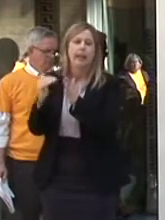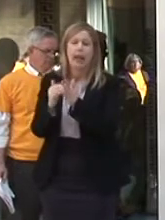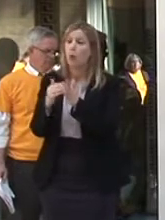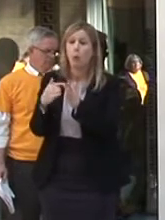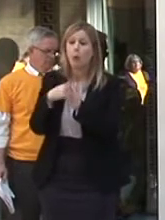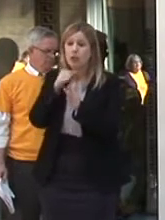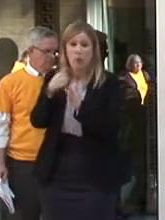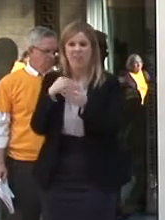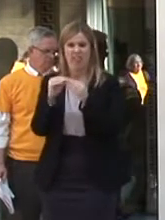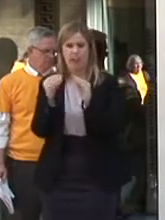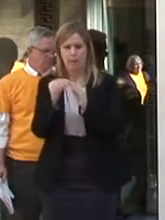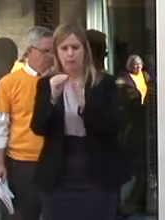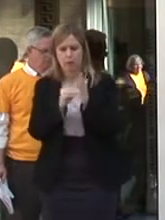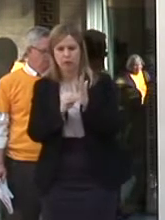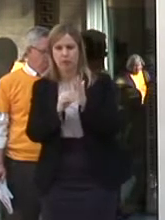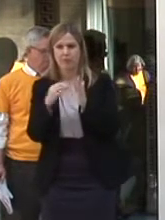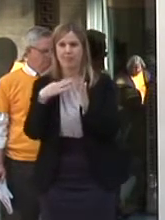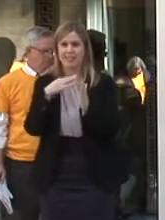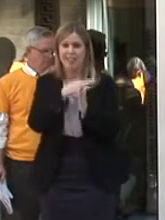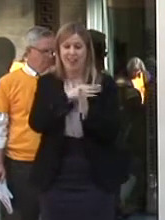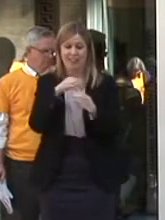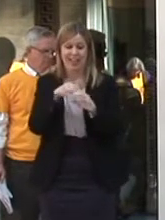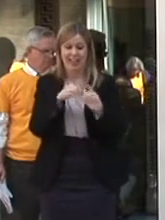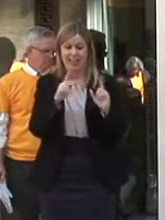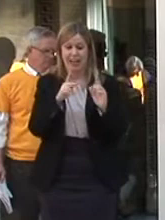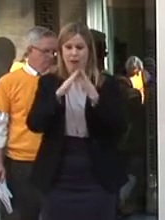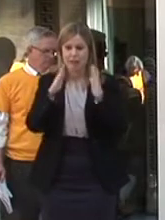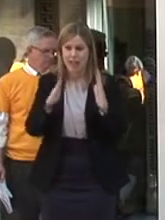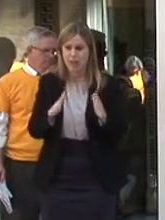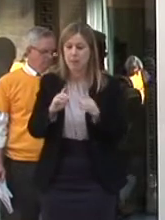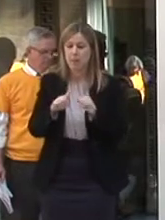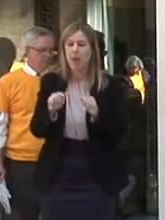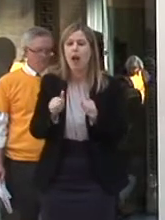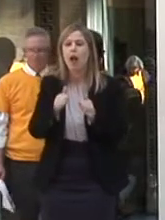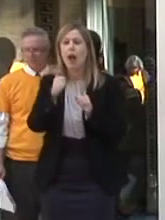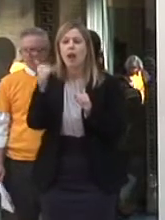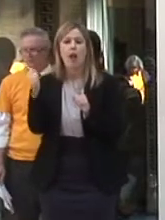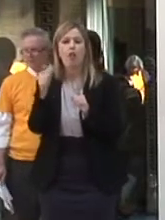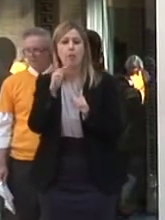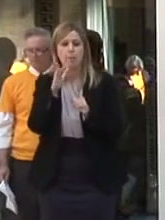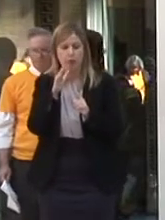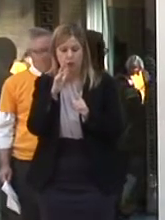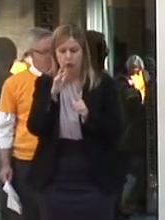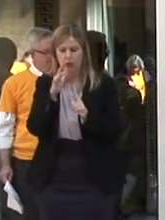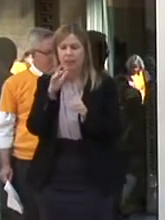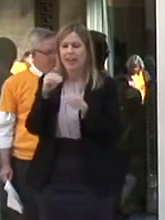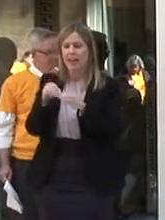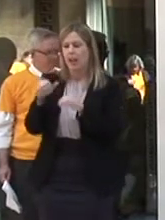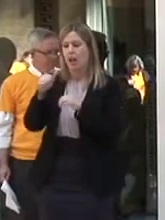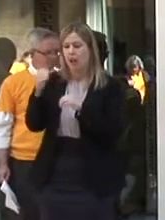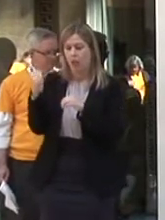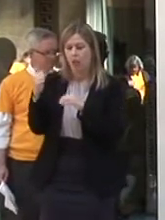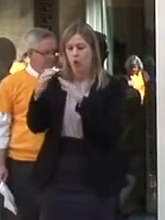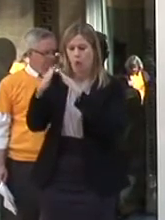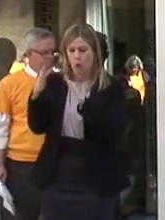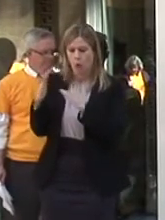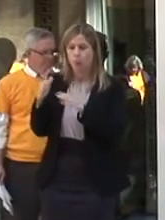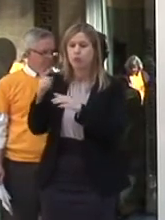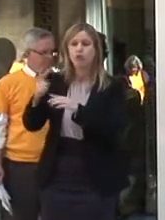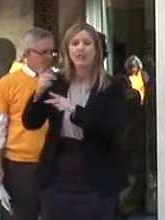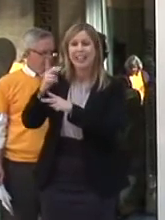of the many staff who have come and gone in Karen's house, but another mother of an individual in another four-person residence